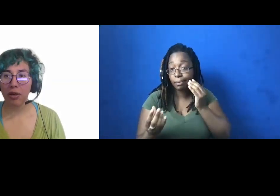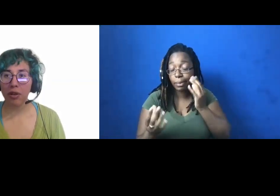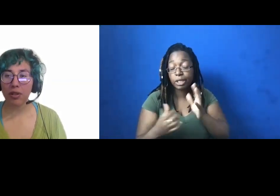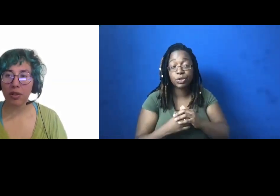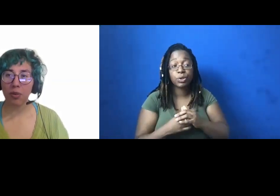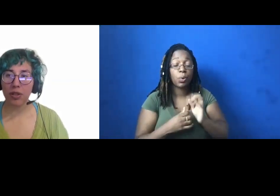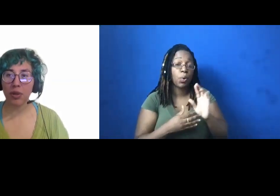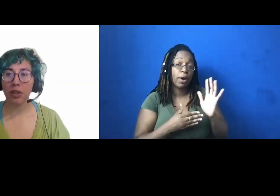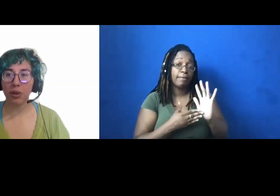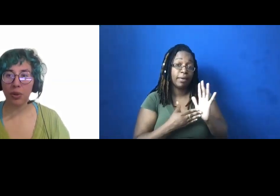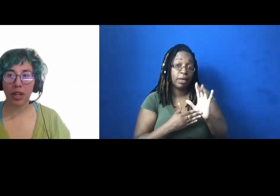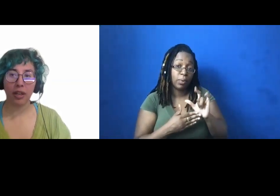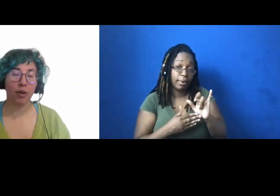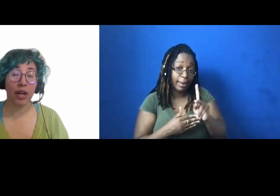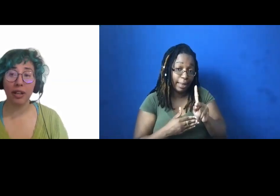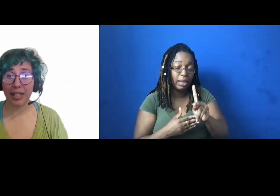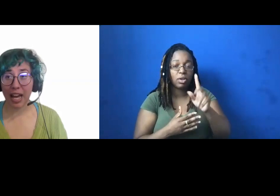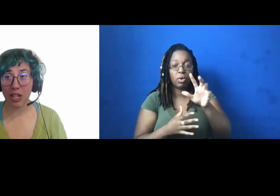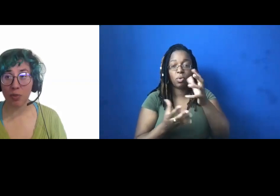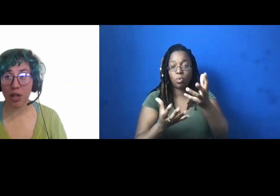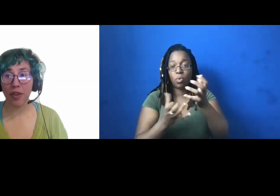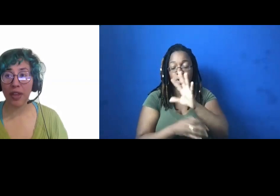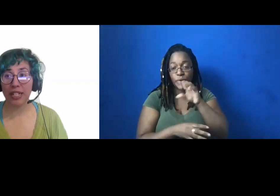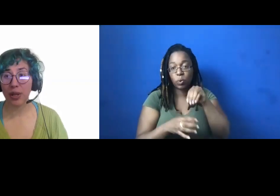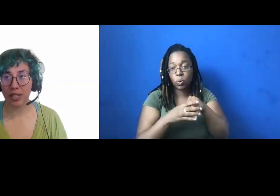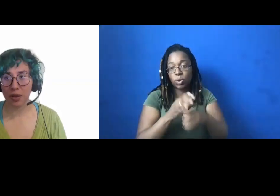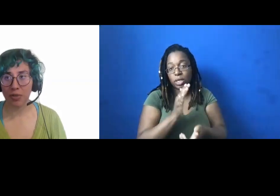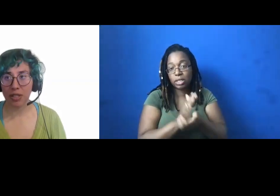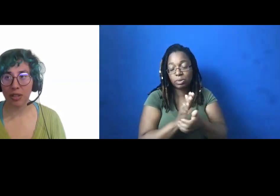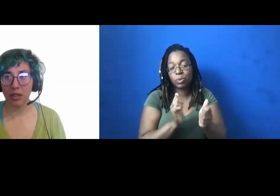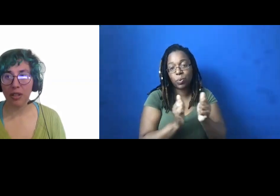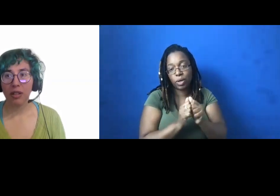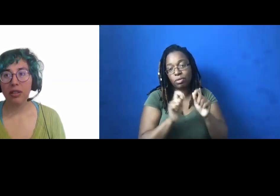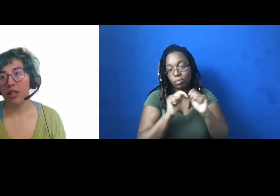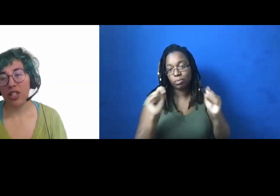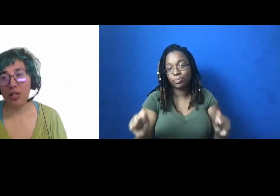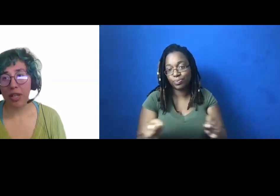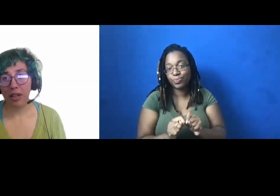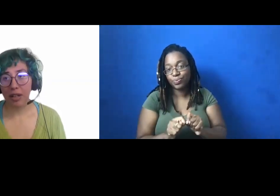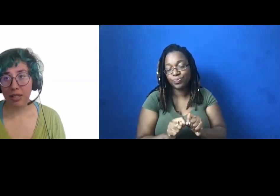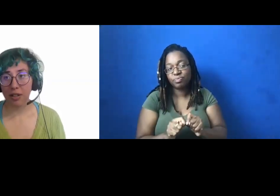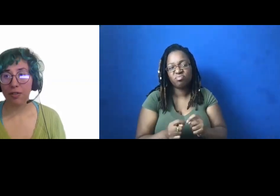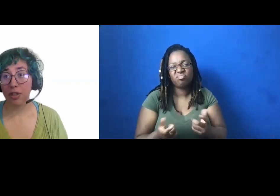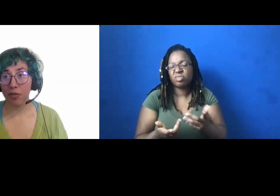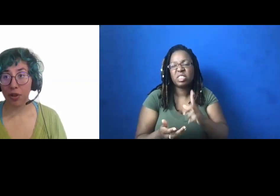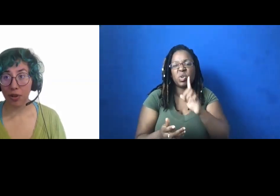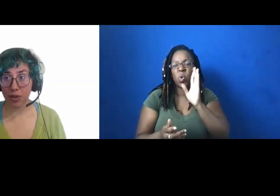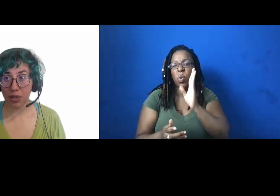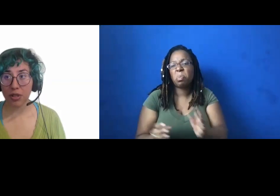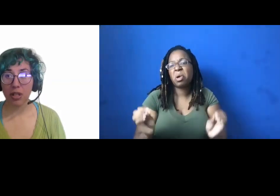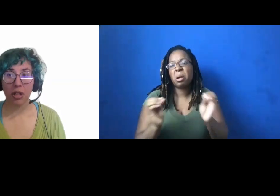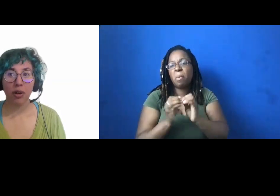you might also want to include an attachment with a transcript. So just to make it easier for some